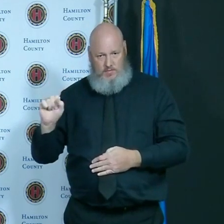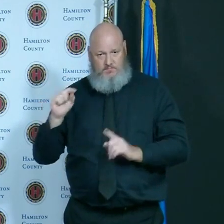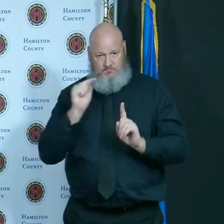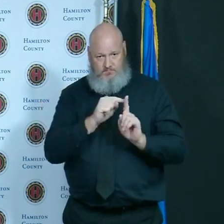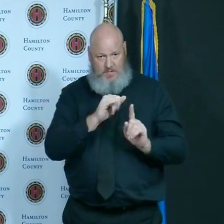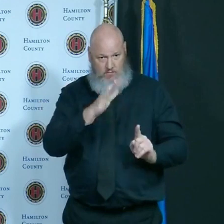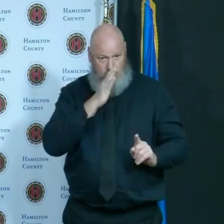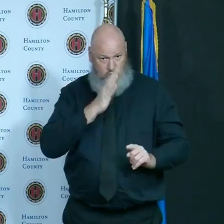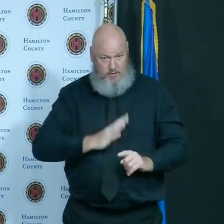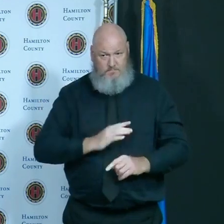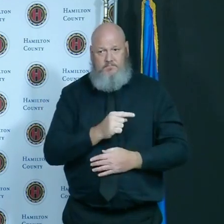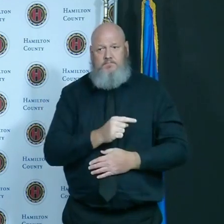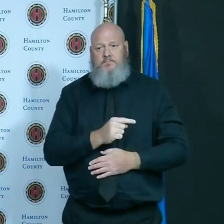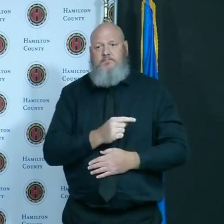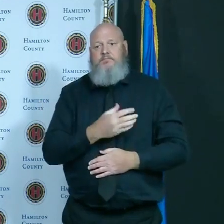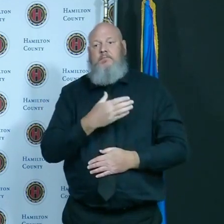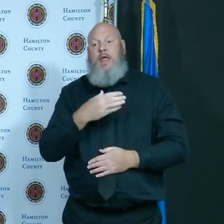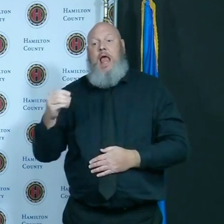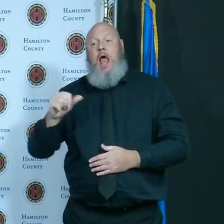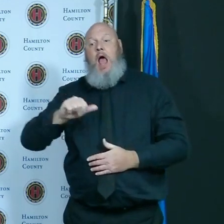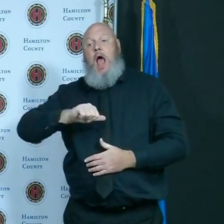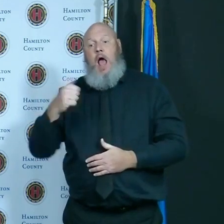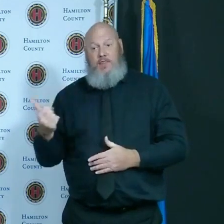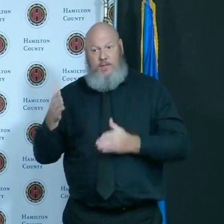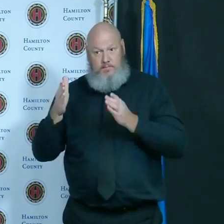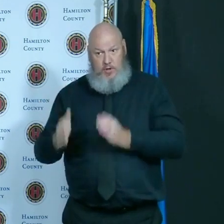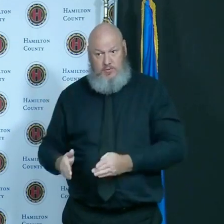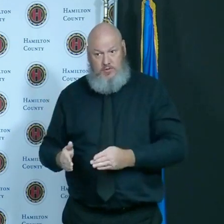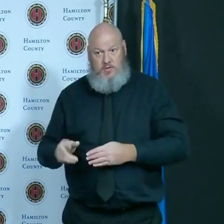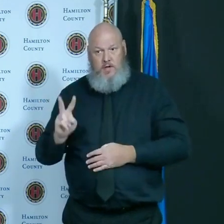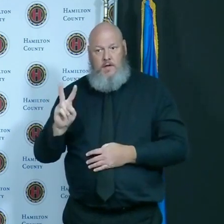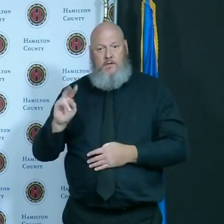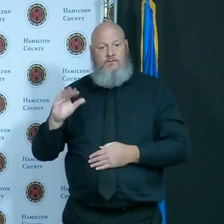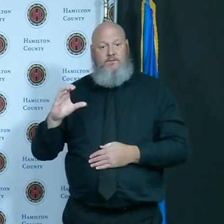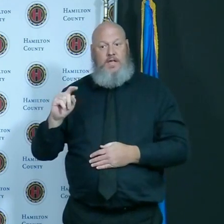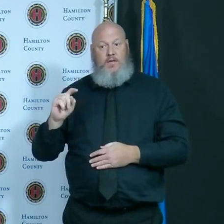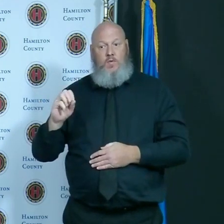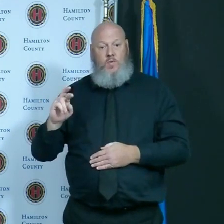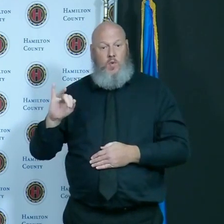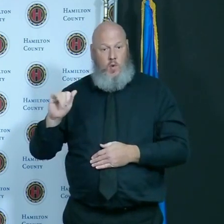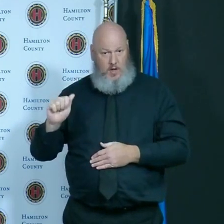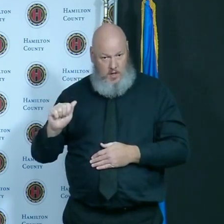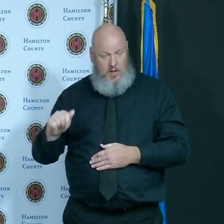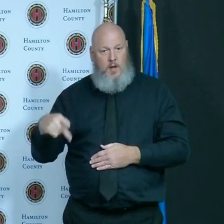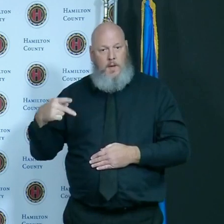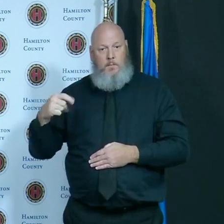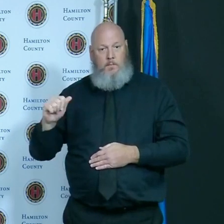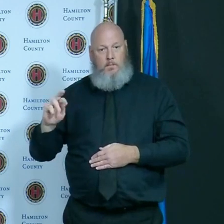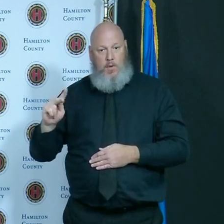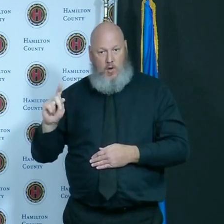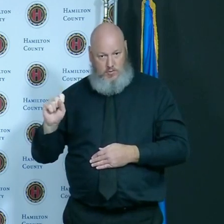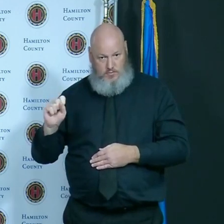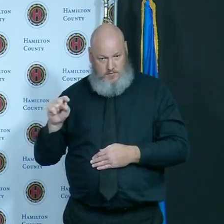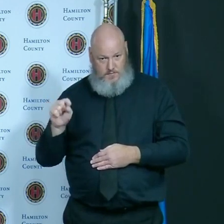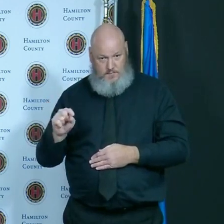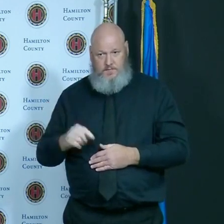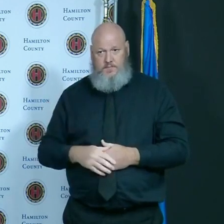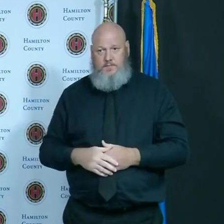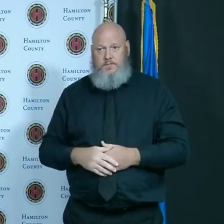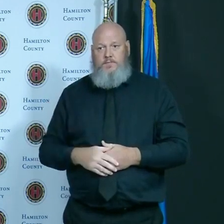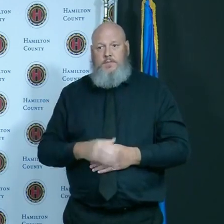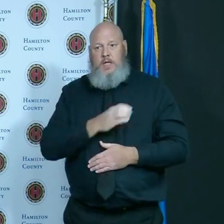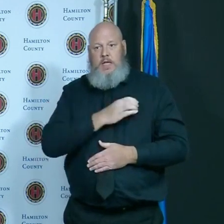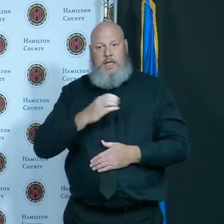here to discuss a new initiative from her office aimed at reaching young African Americans during